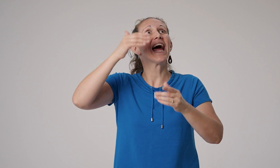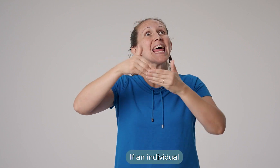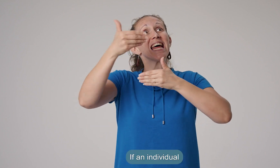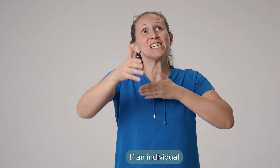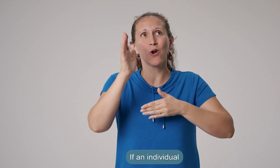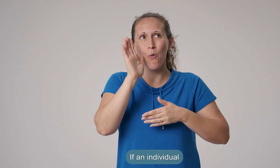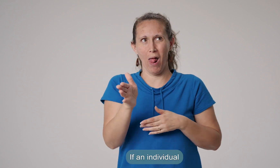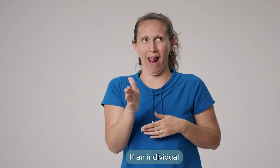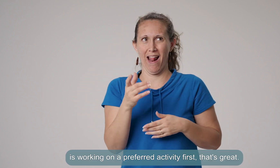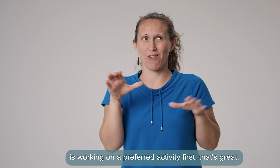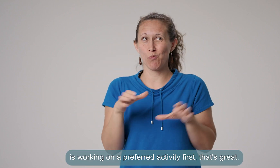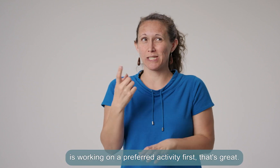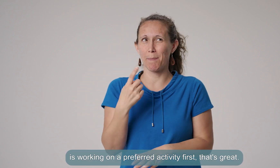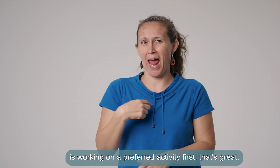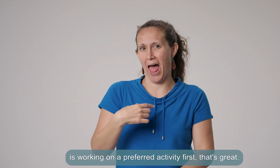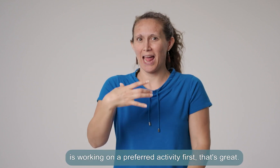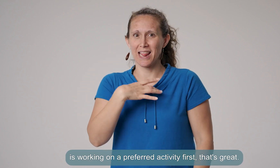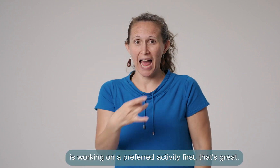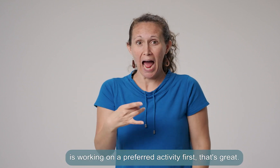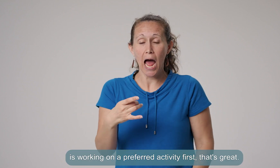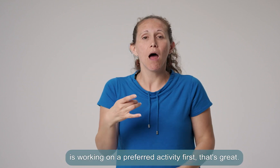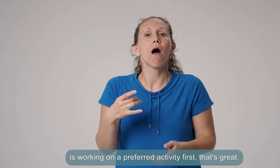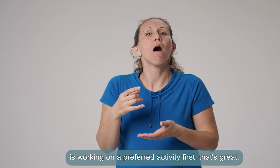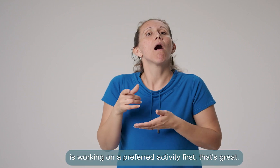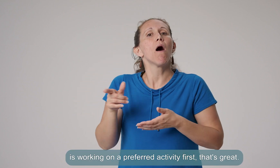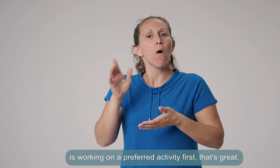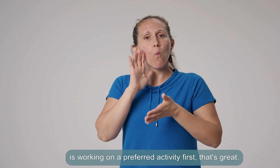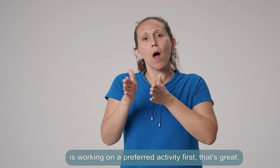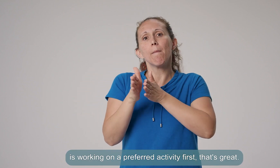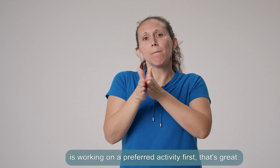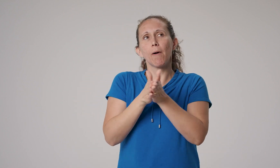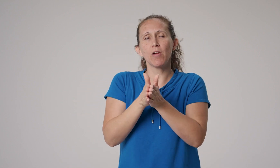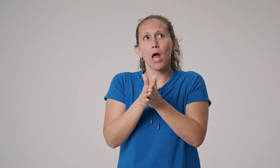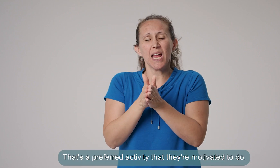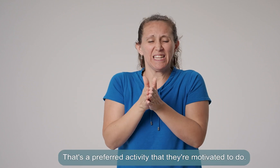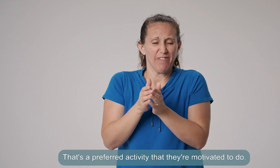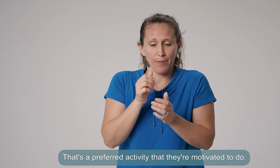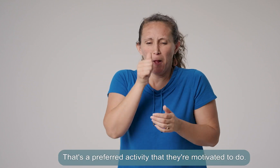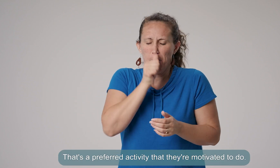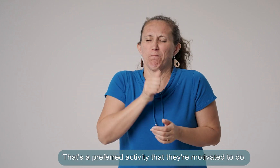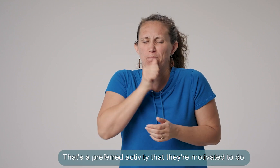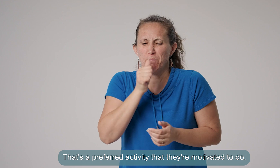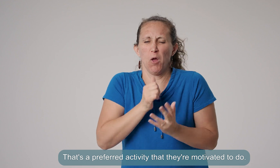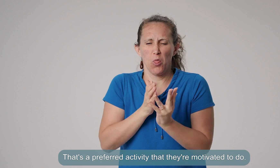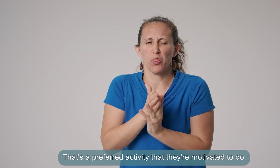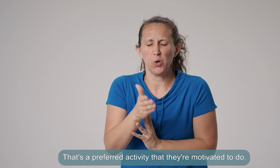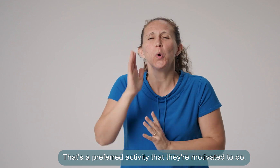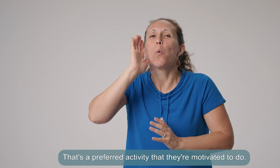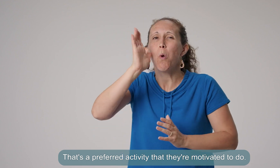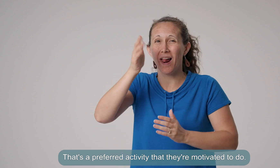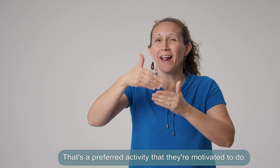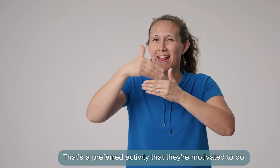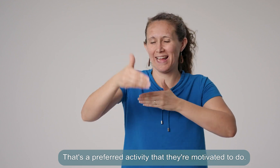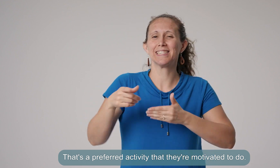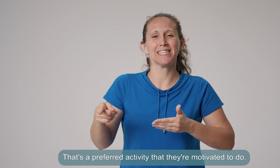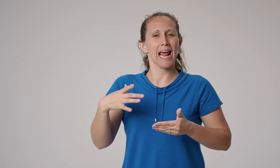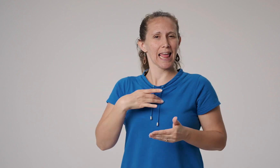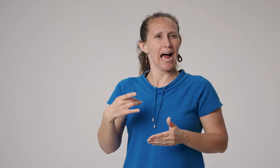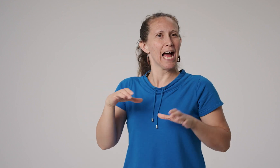If an individual is working on a preferred activity first, that's great. That's a preferred activity that they're motivated to do.